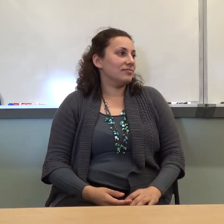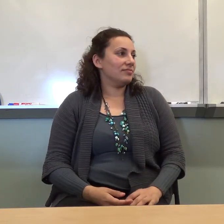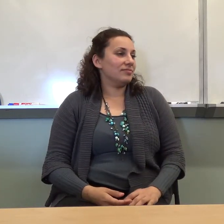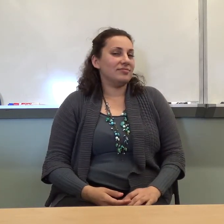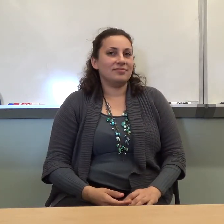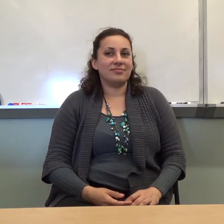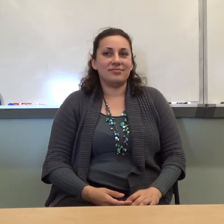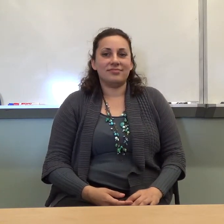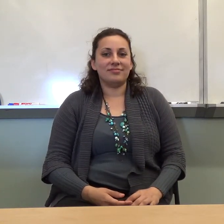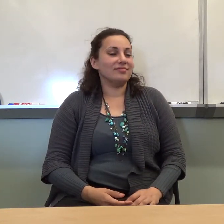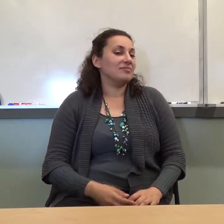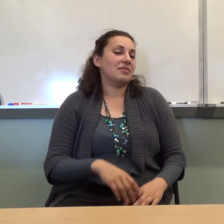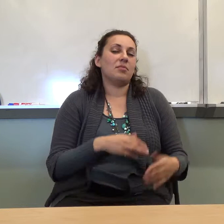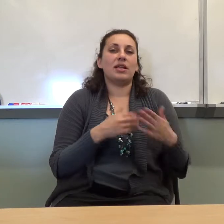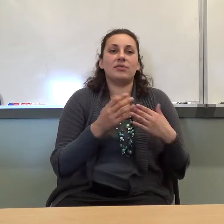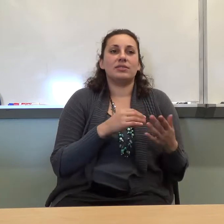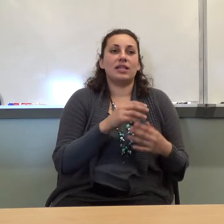So, 1911. So let's do that one.